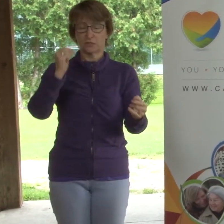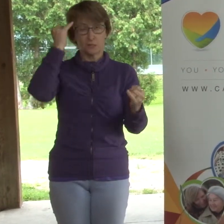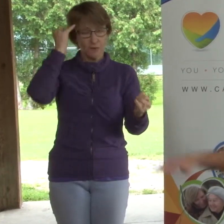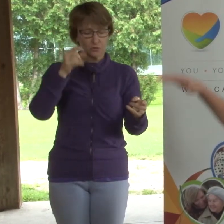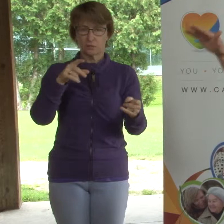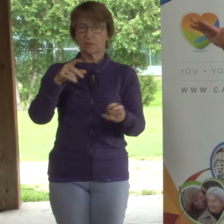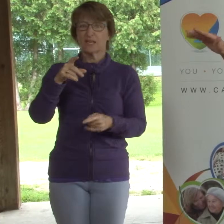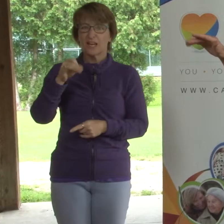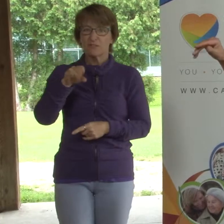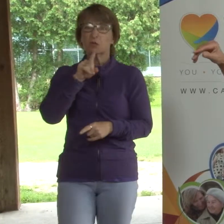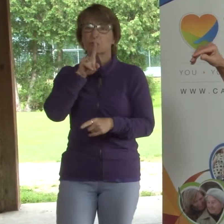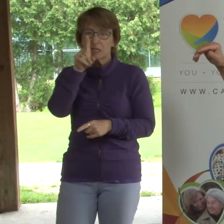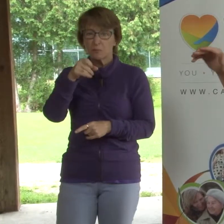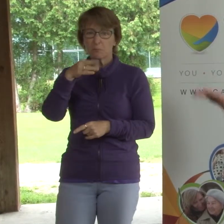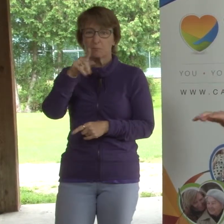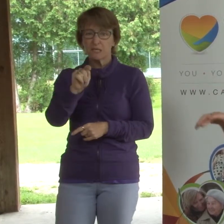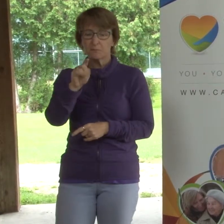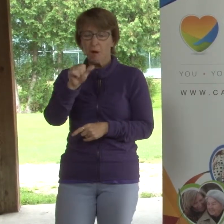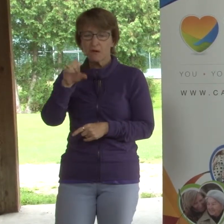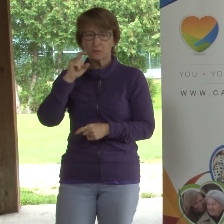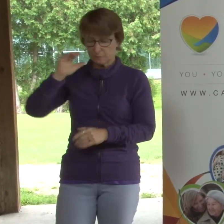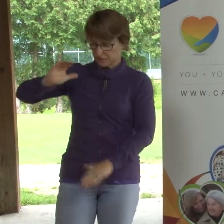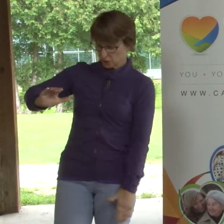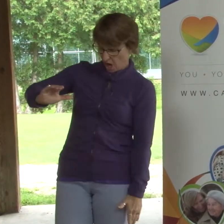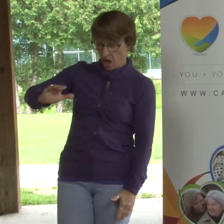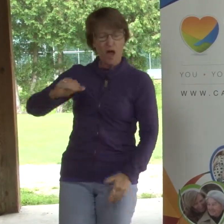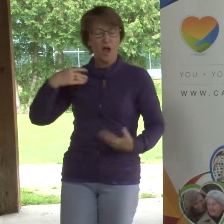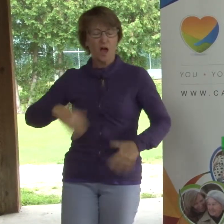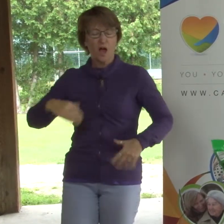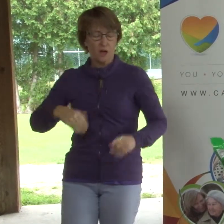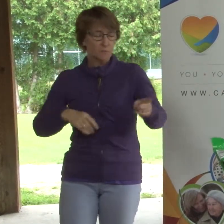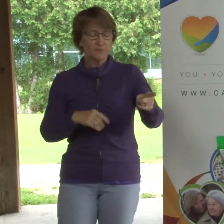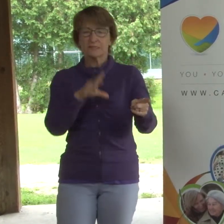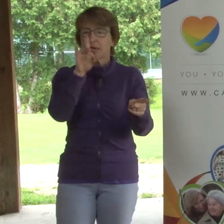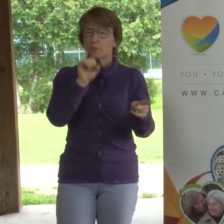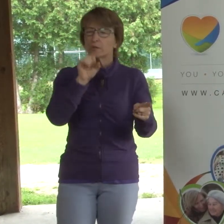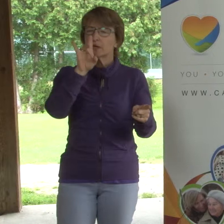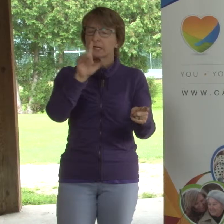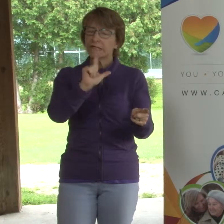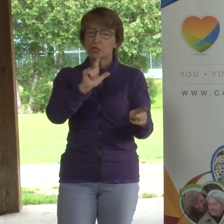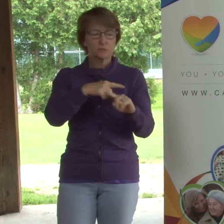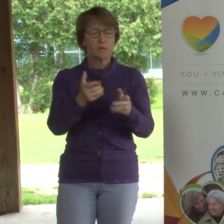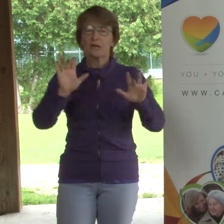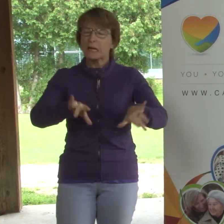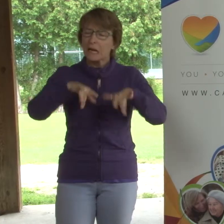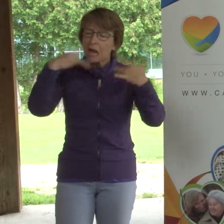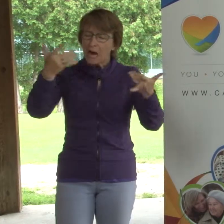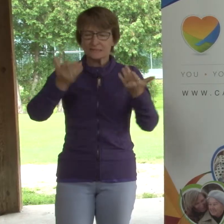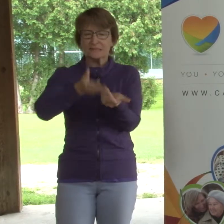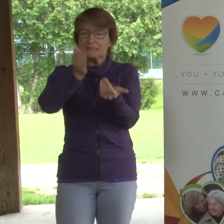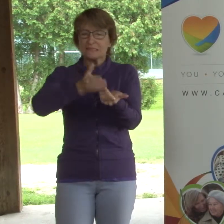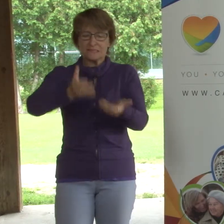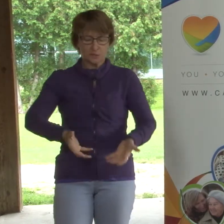peat moss, you would have a container about this big because it's packed so dense. Here you have 8.8 liters, and it's light.